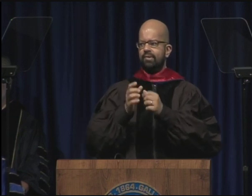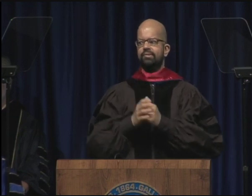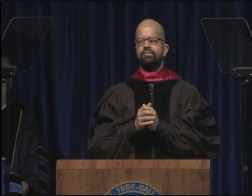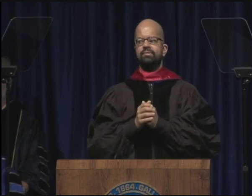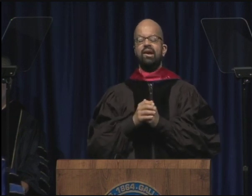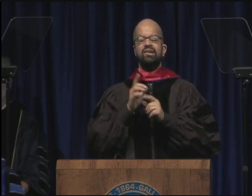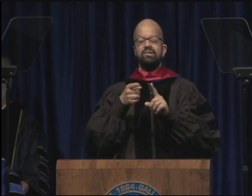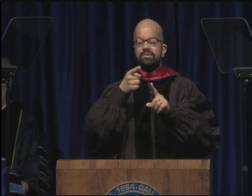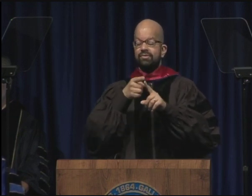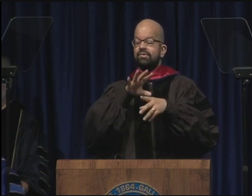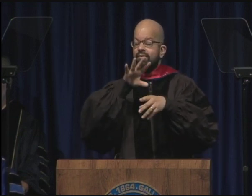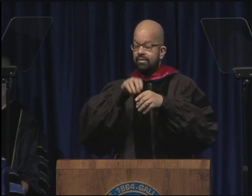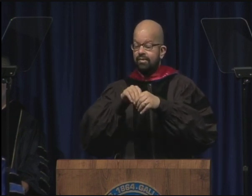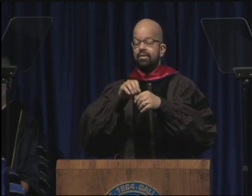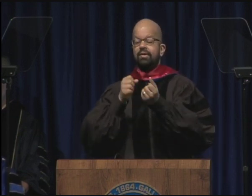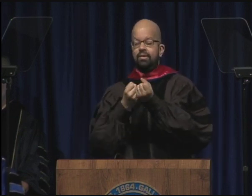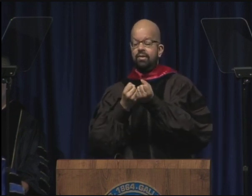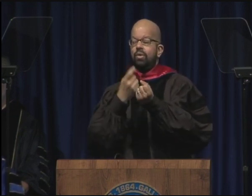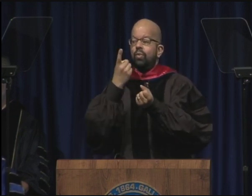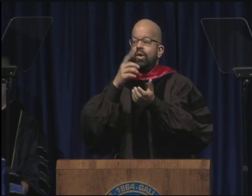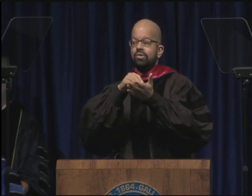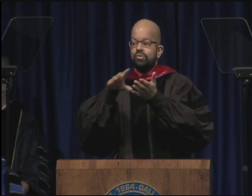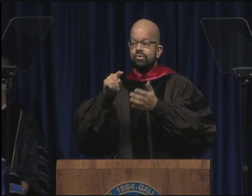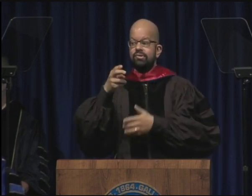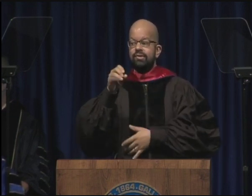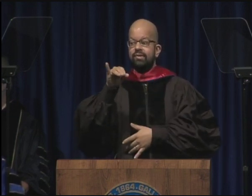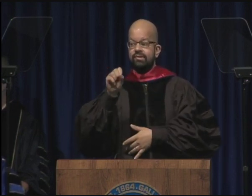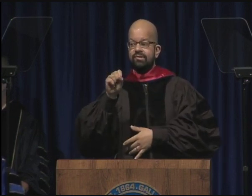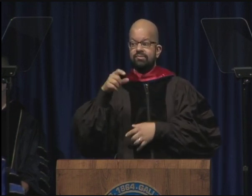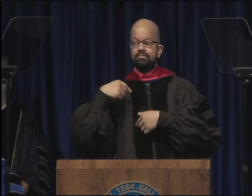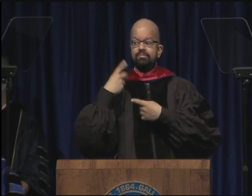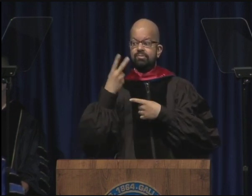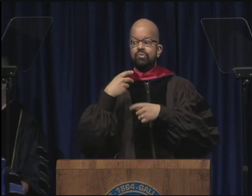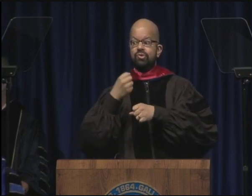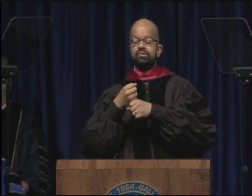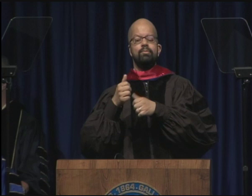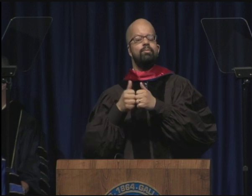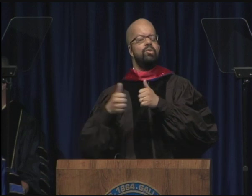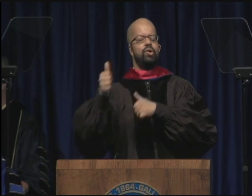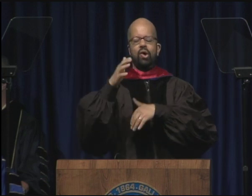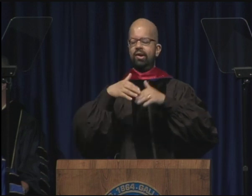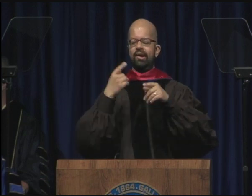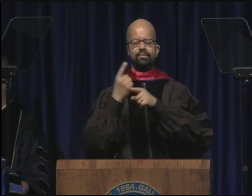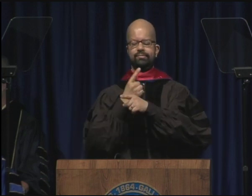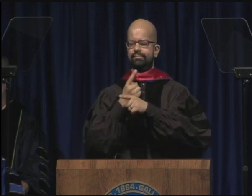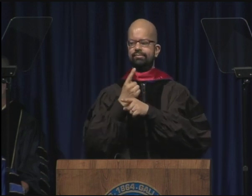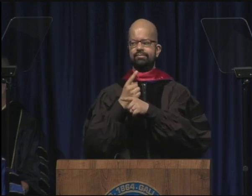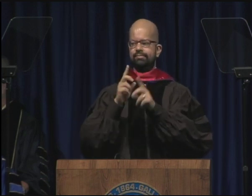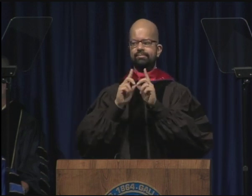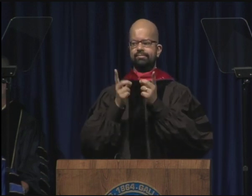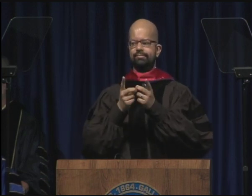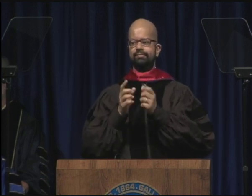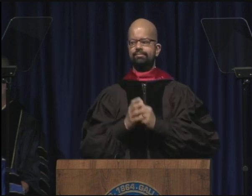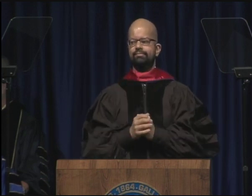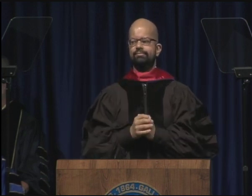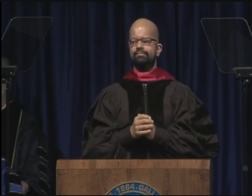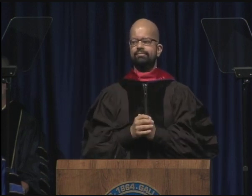long-time, invaluable collaborator to the department, and in particular, her involvement with one student thesis in the last 2